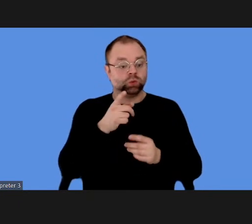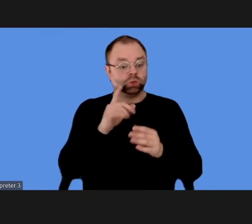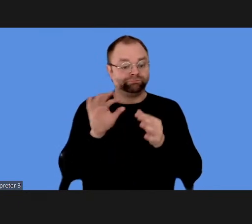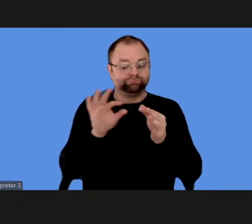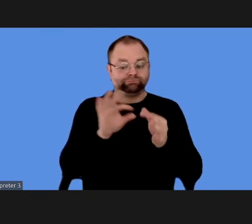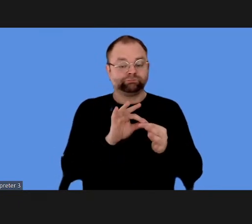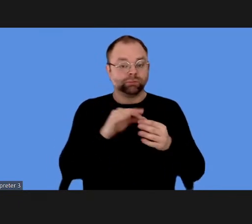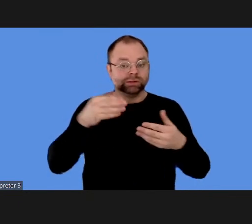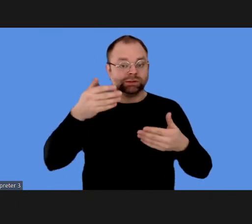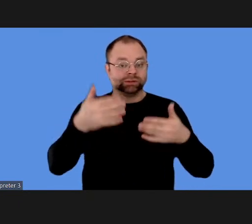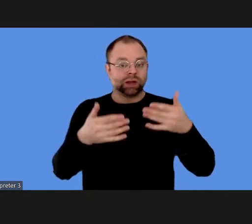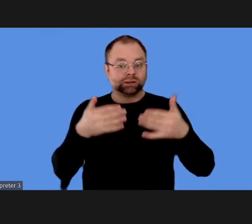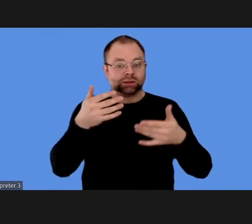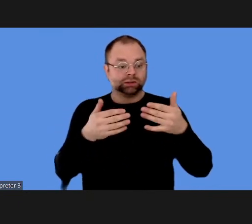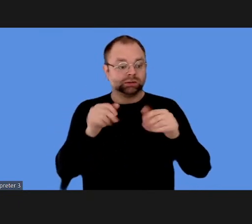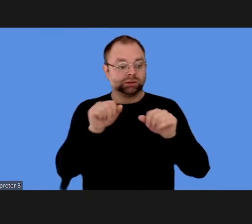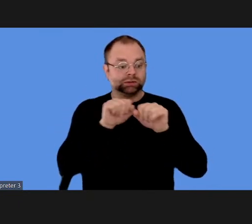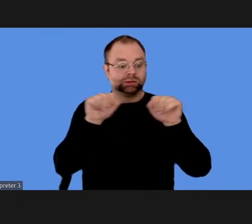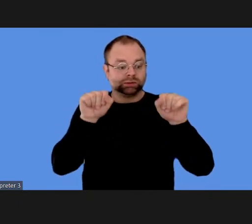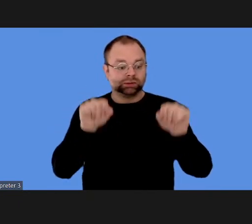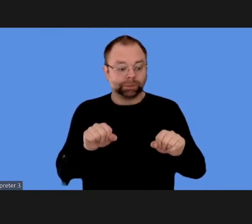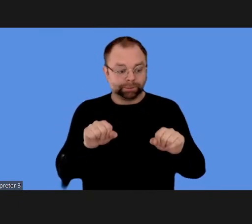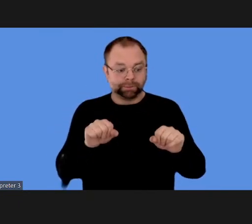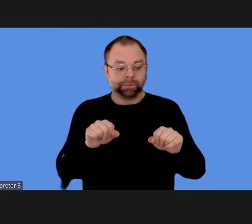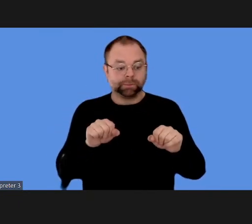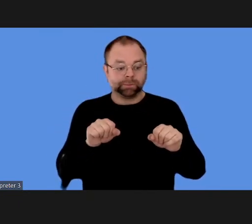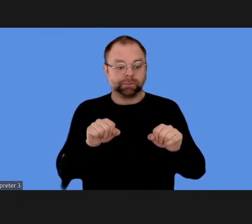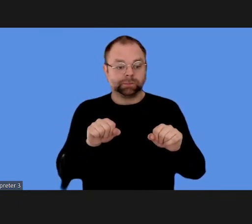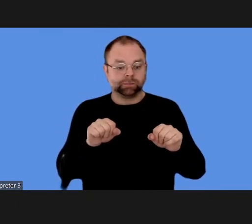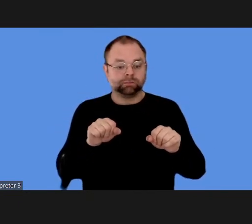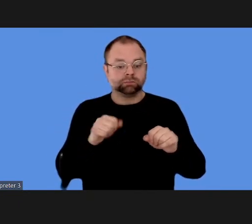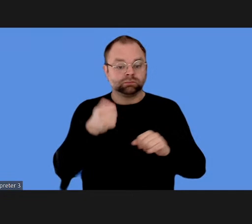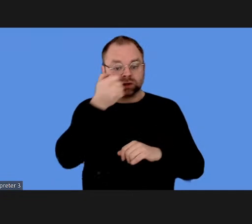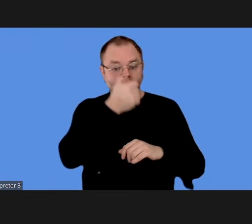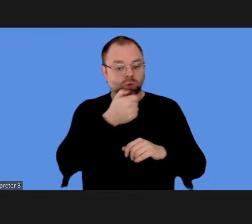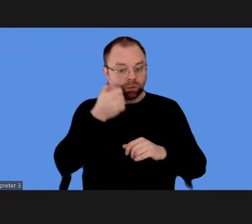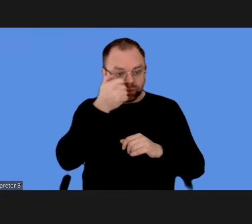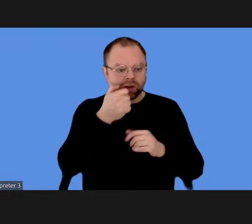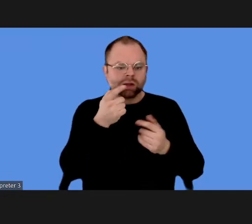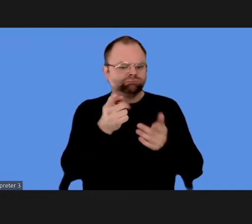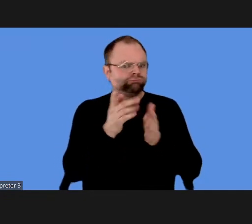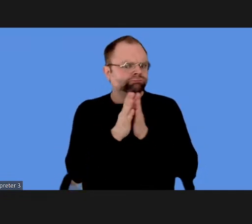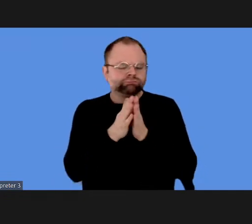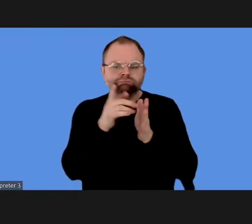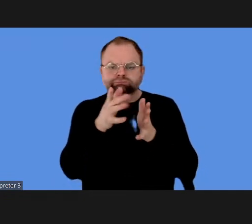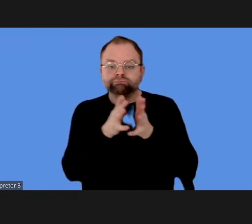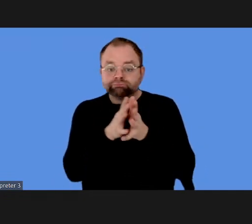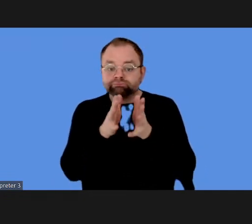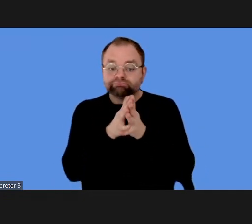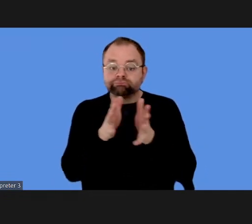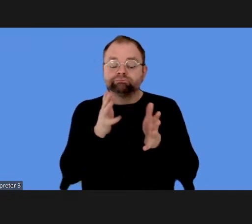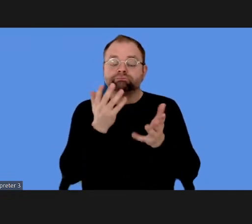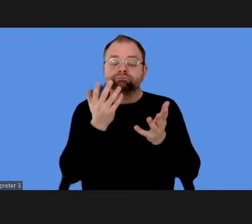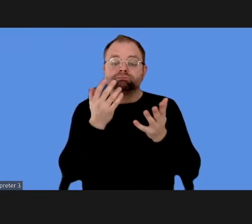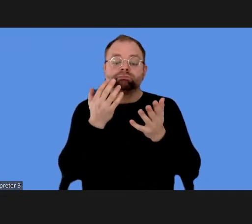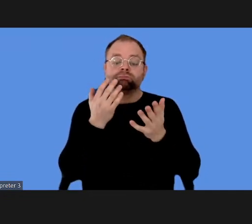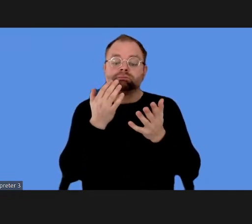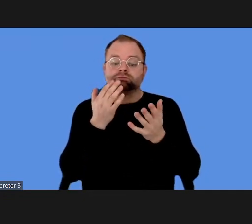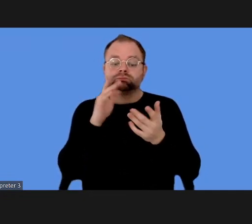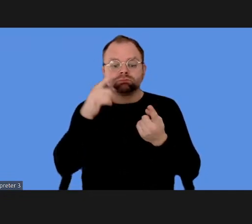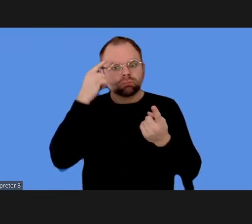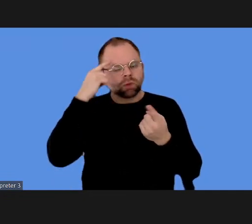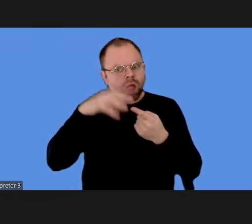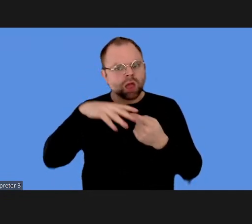to collecting analysis of climate information for planning. Your Excellency, you have the